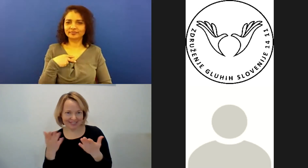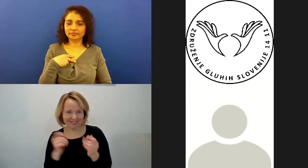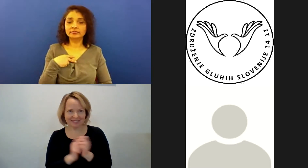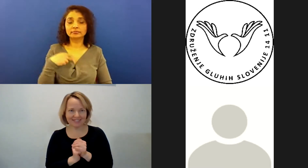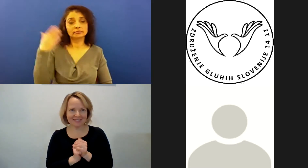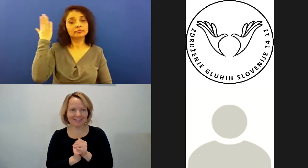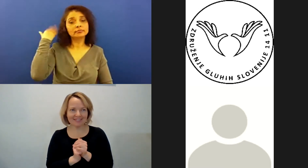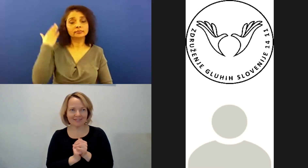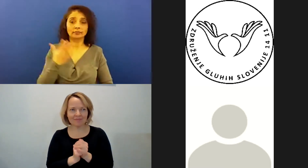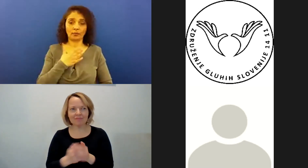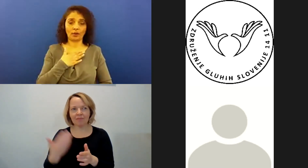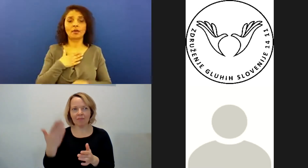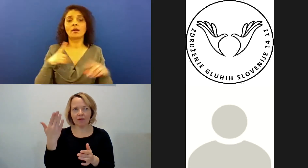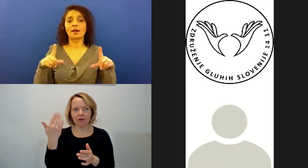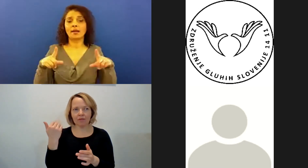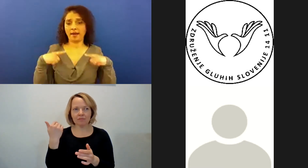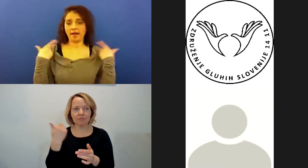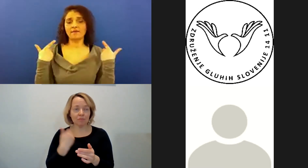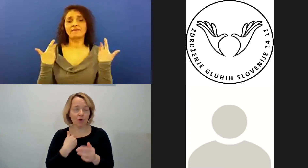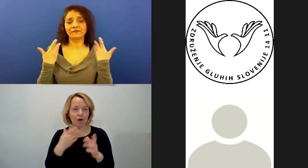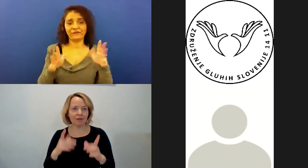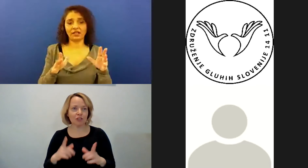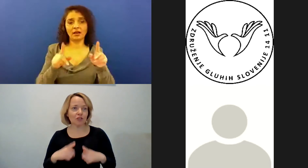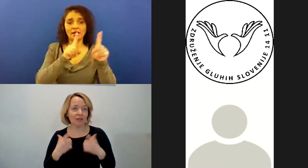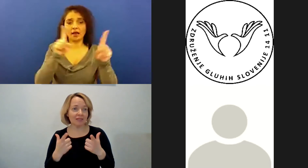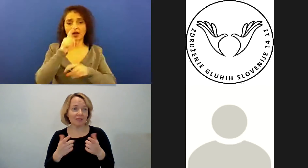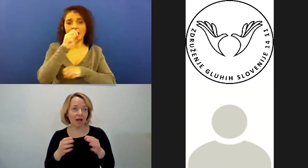You may have recognized the flag of Switzerland.